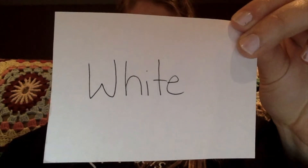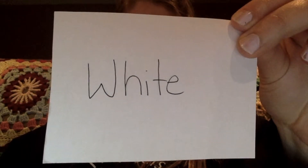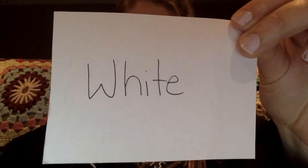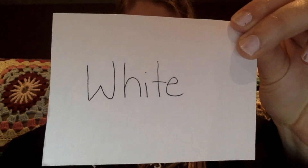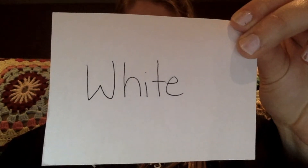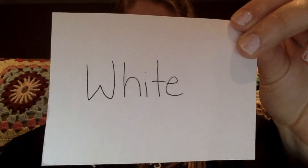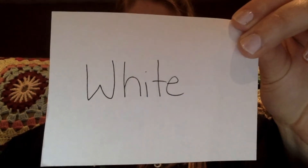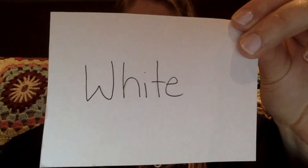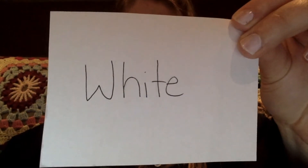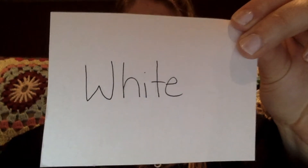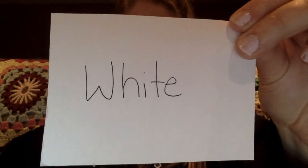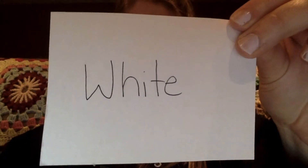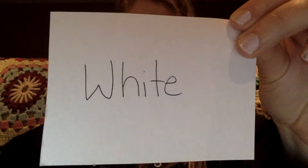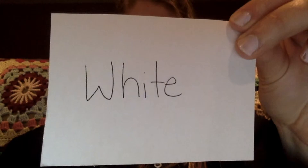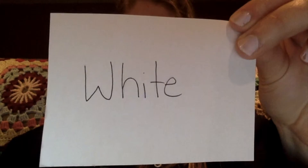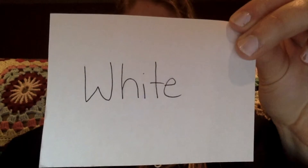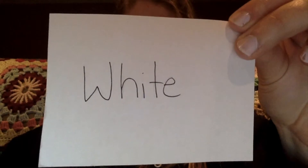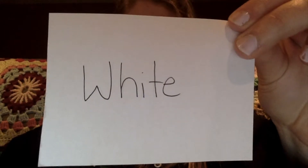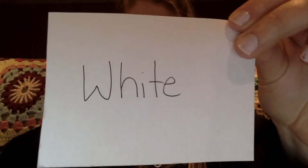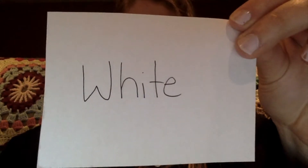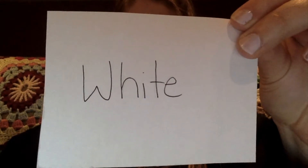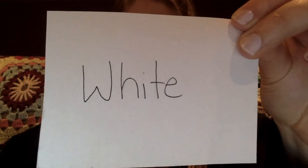I'm going to